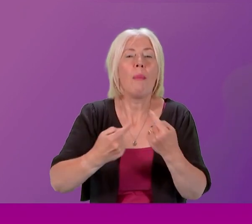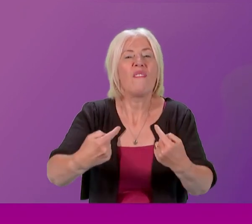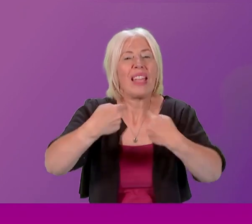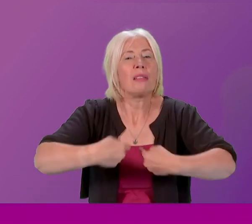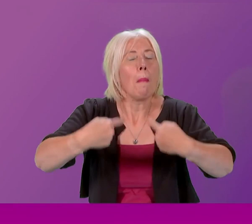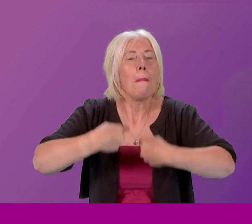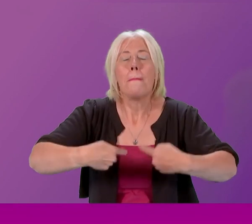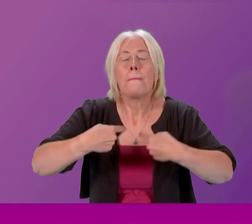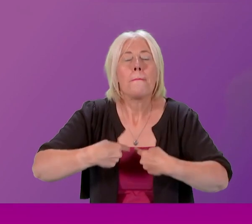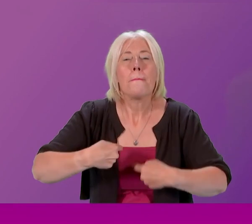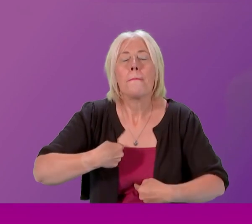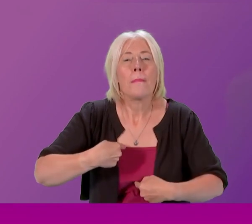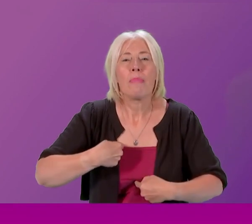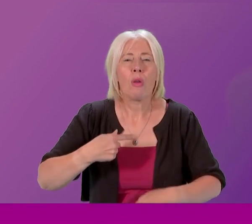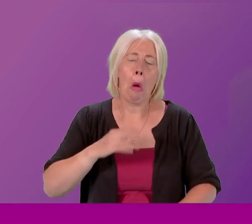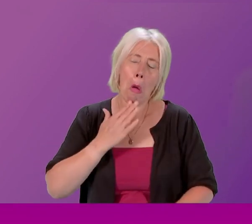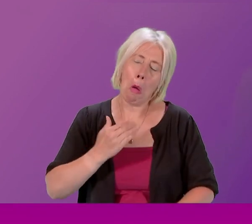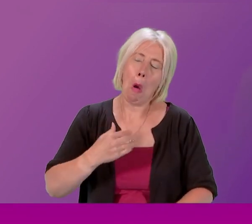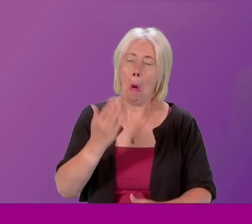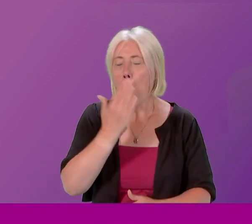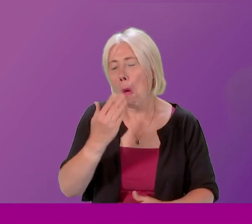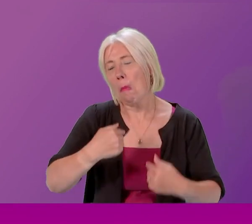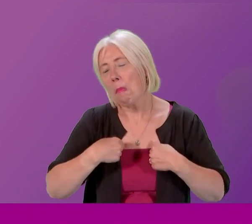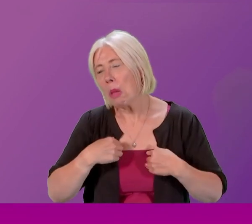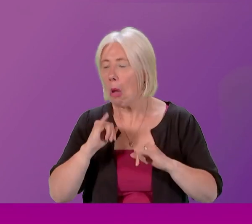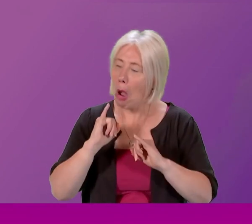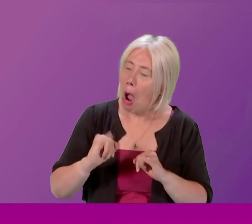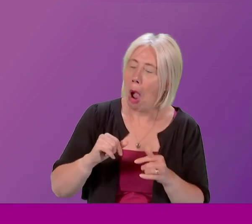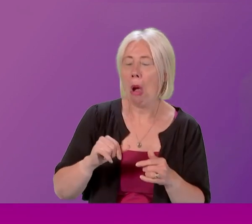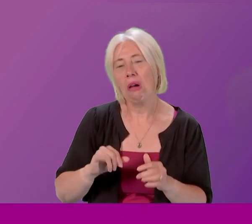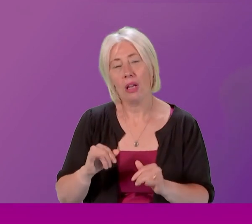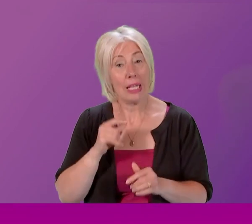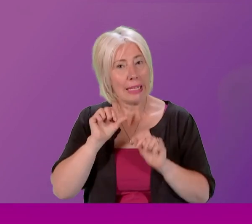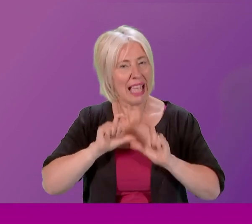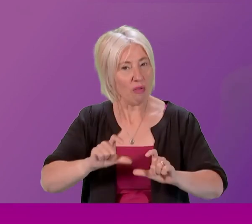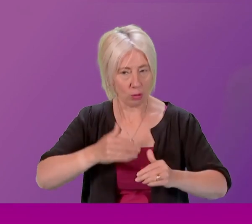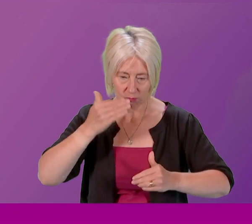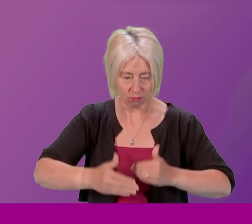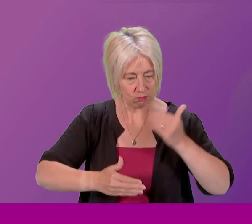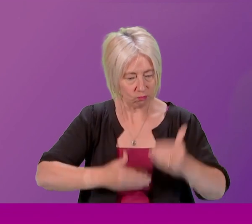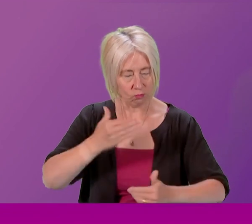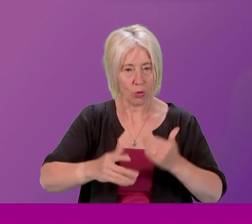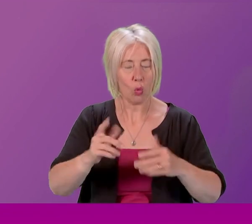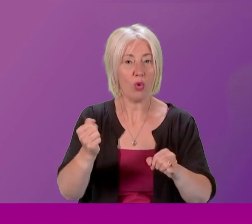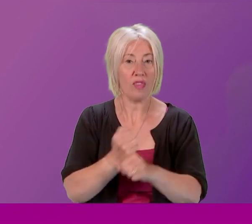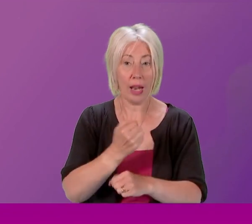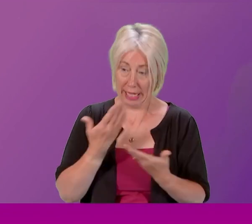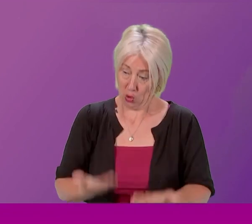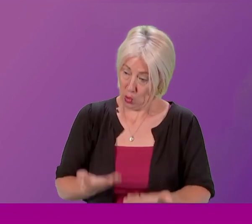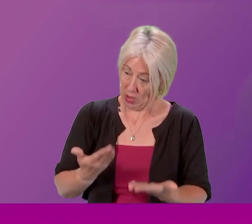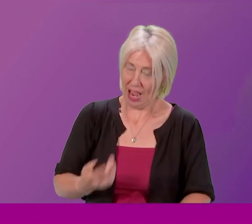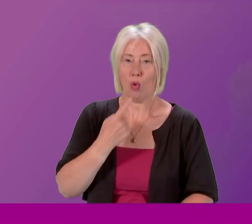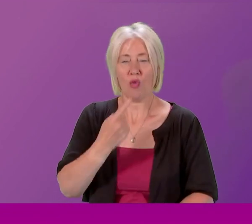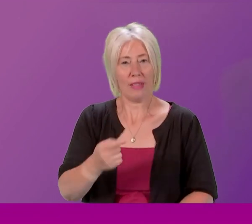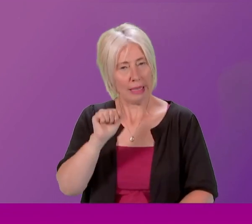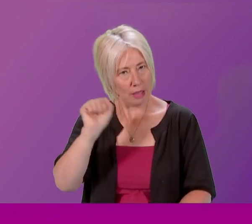here, you know. Don't get used to poor old me, you know. Keep going with these steps that you've done. So today, what you said is